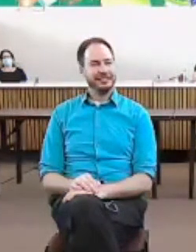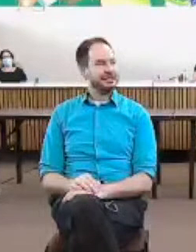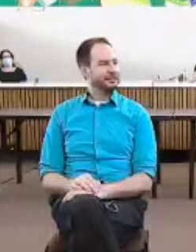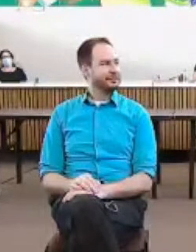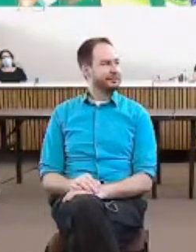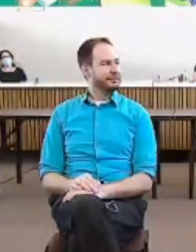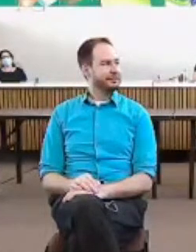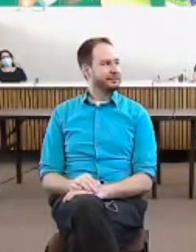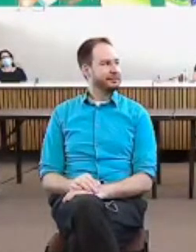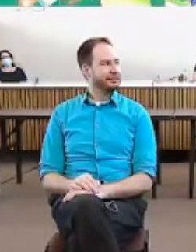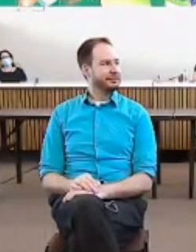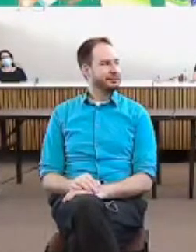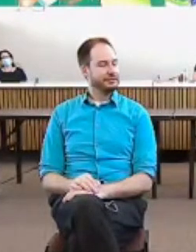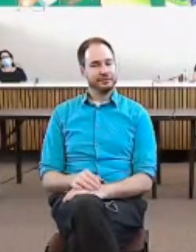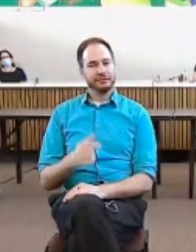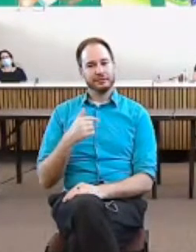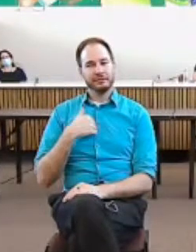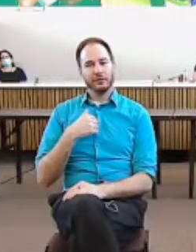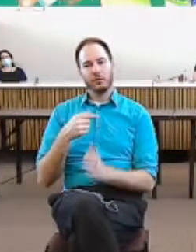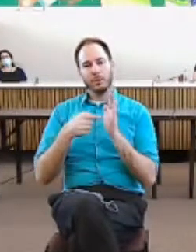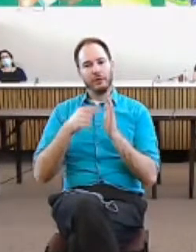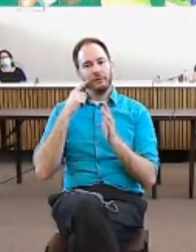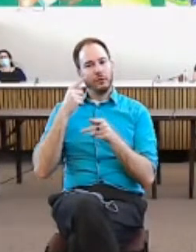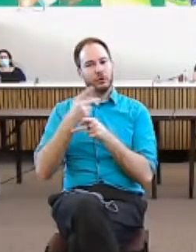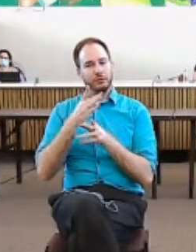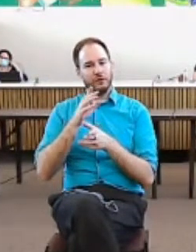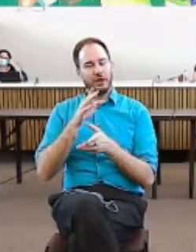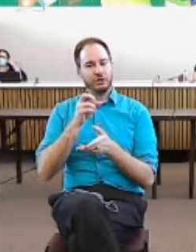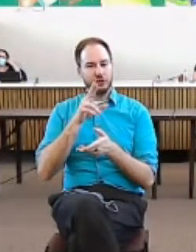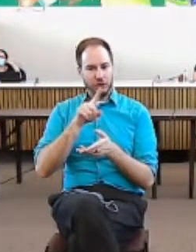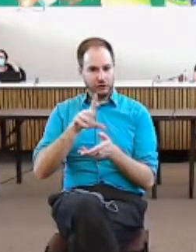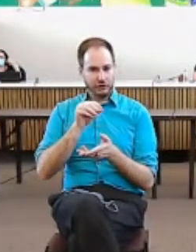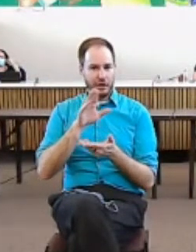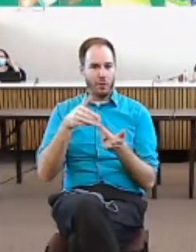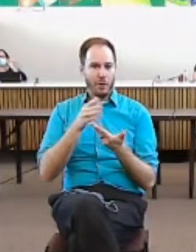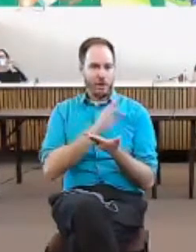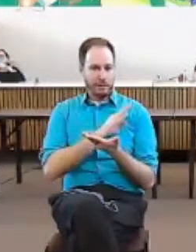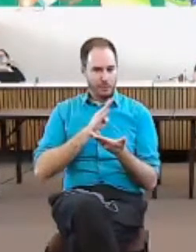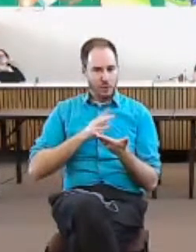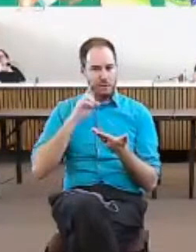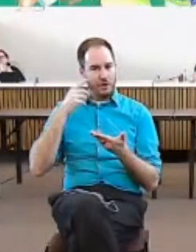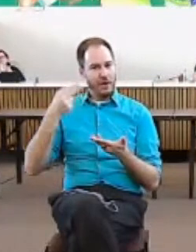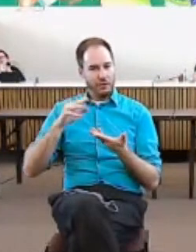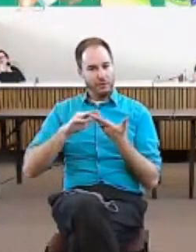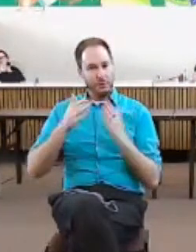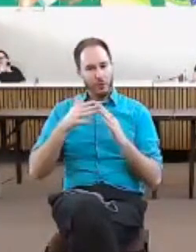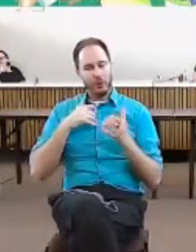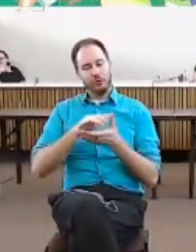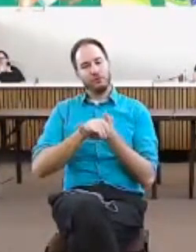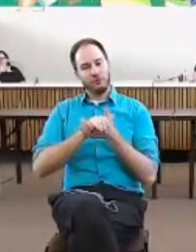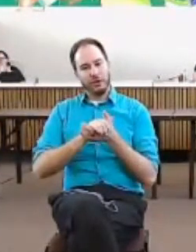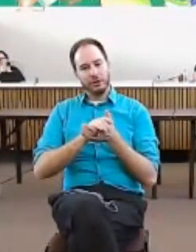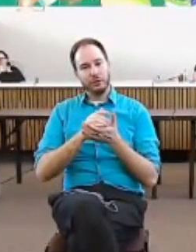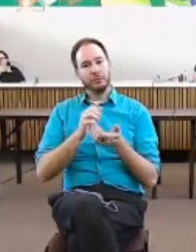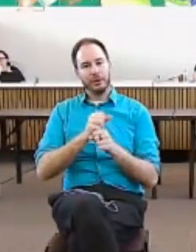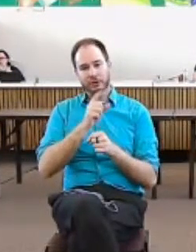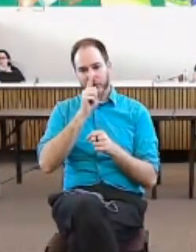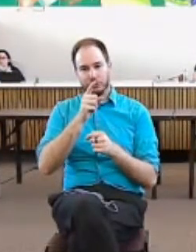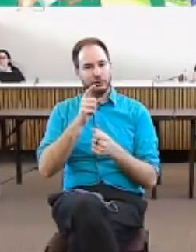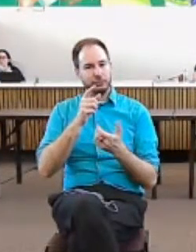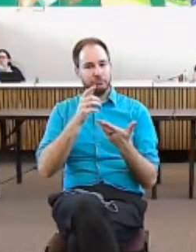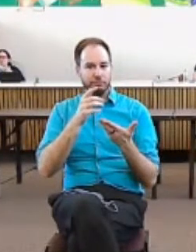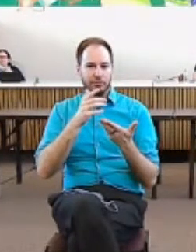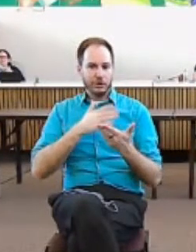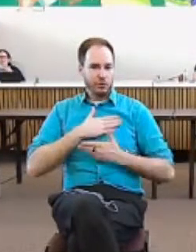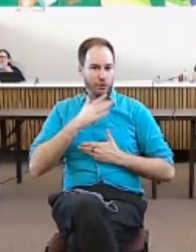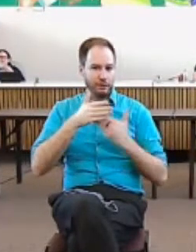Patrick, on behalf of Supervisor Schultz and the entire town board and all the community of Henrietta, we congratulate you and we wish you well in